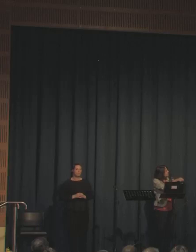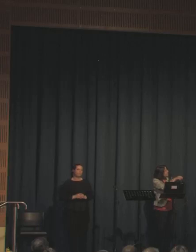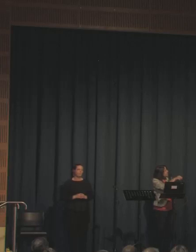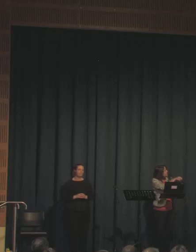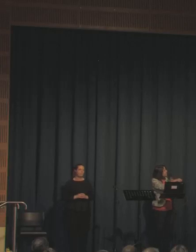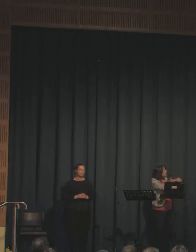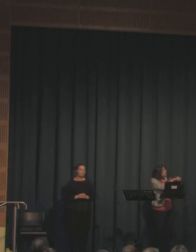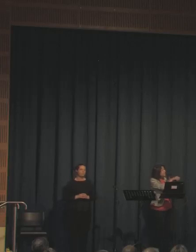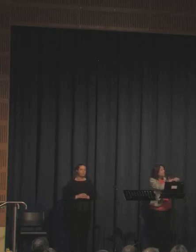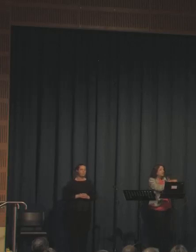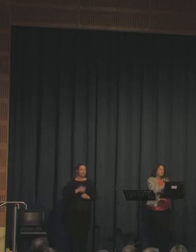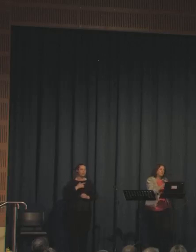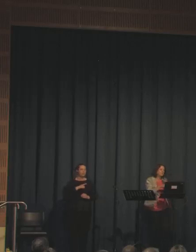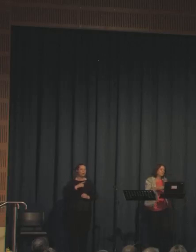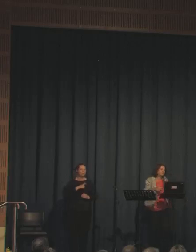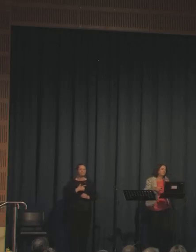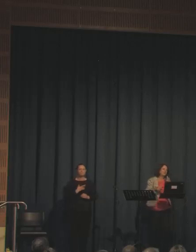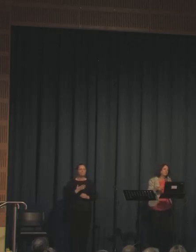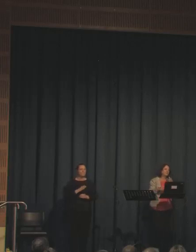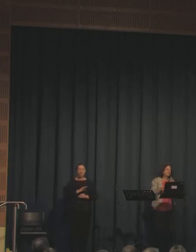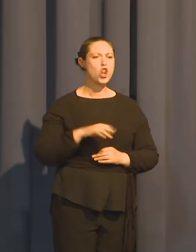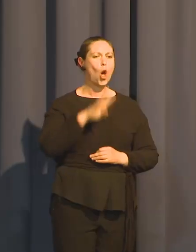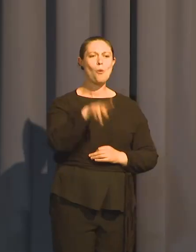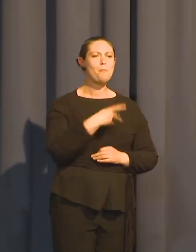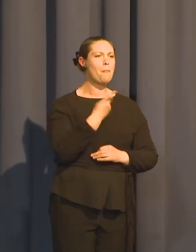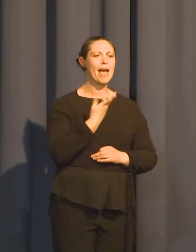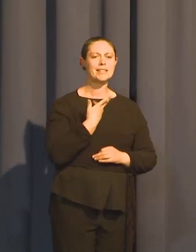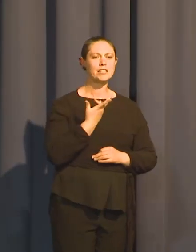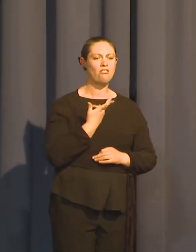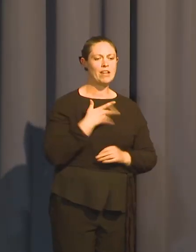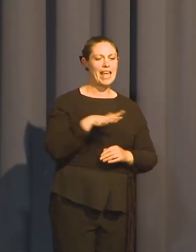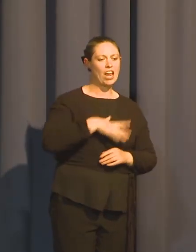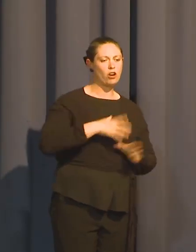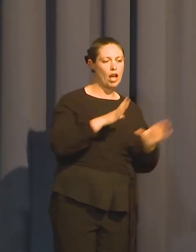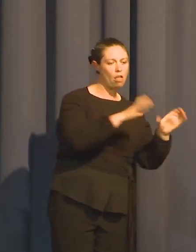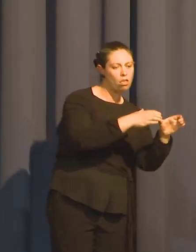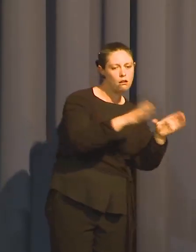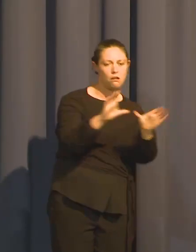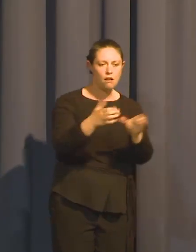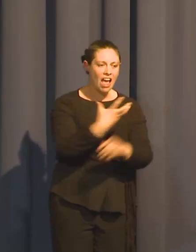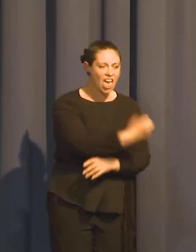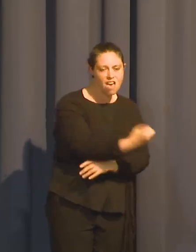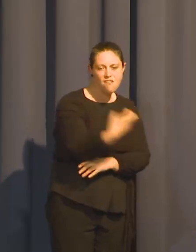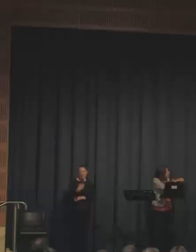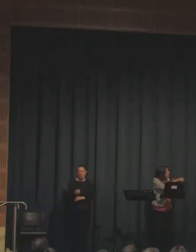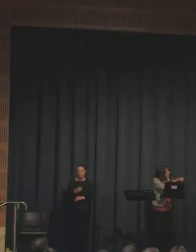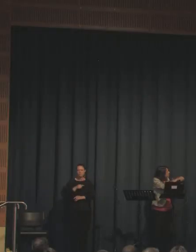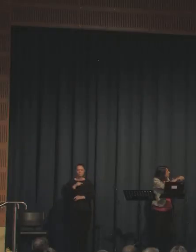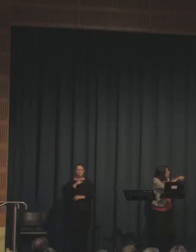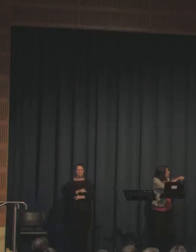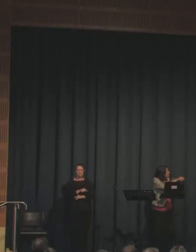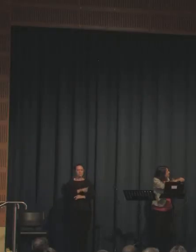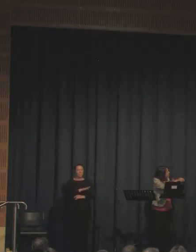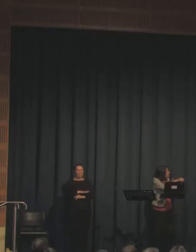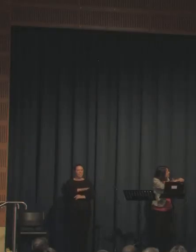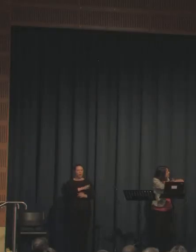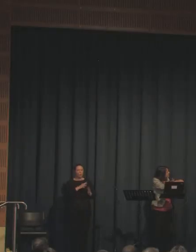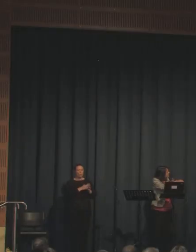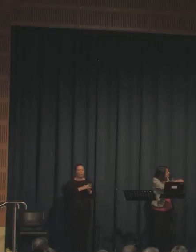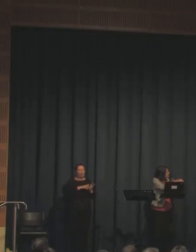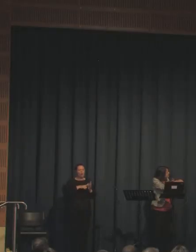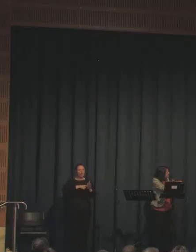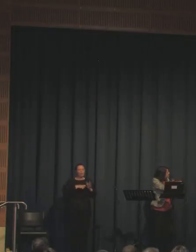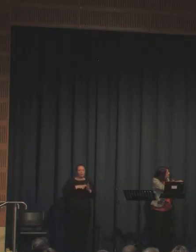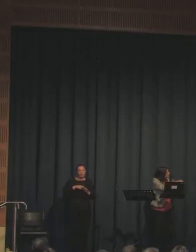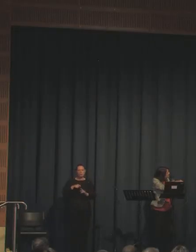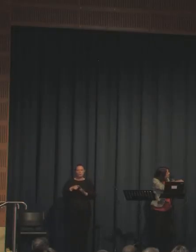is just to show that there was no consistent pattern. So here we've got Waikouaiti, here's the golf club down here, here's Edinburgh